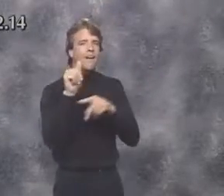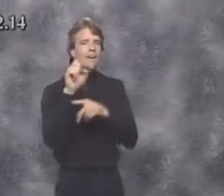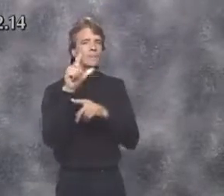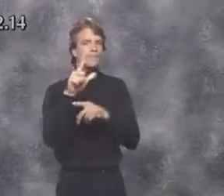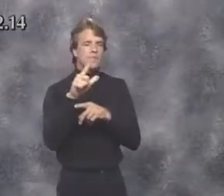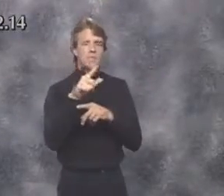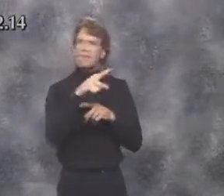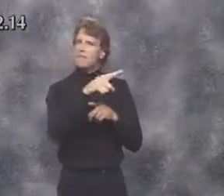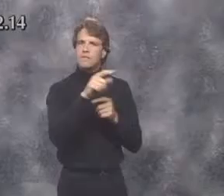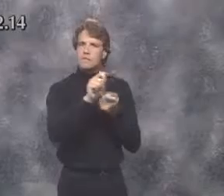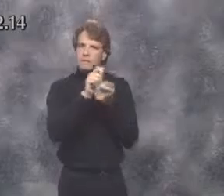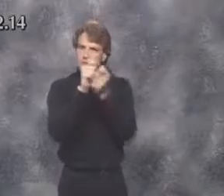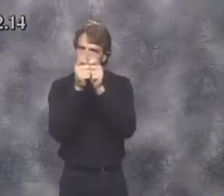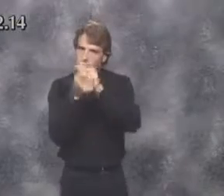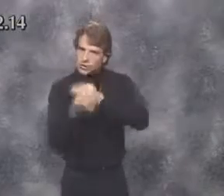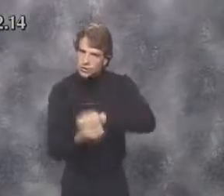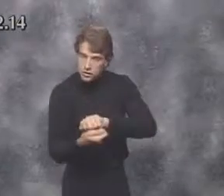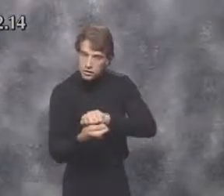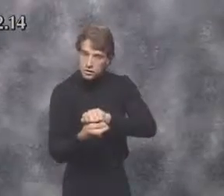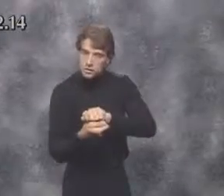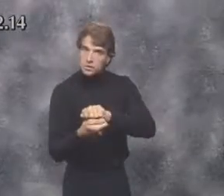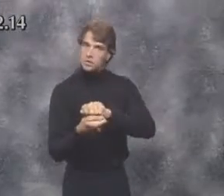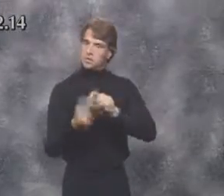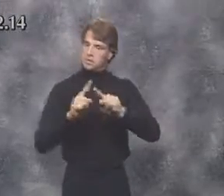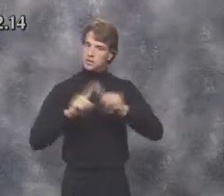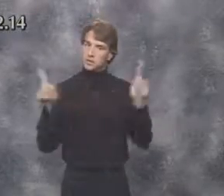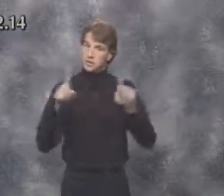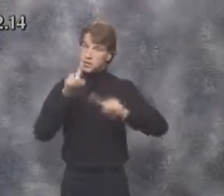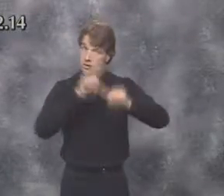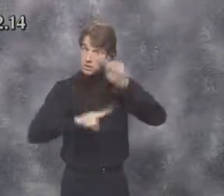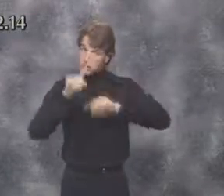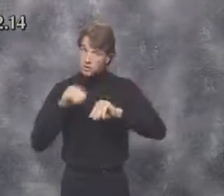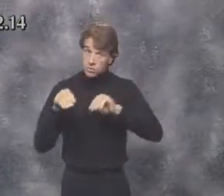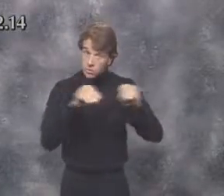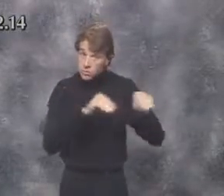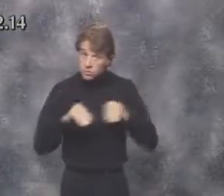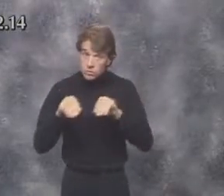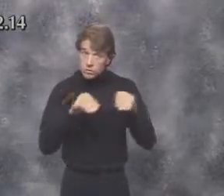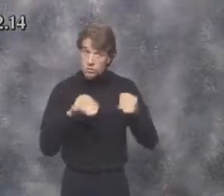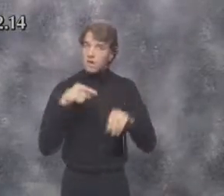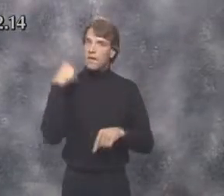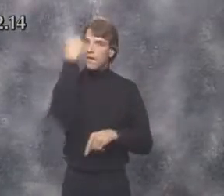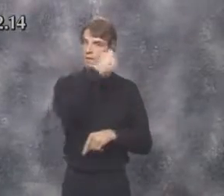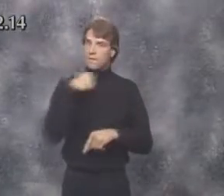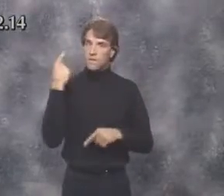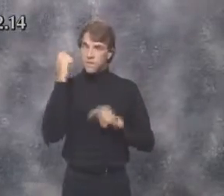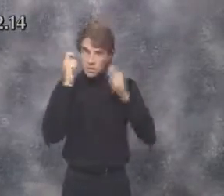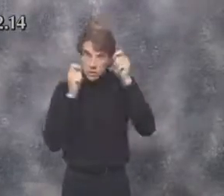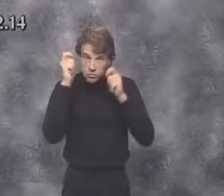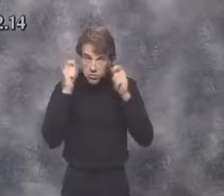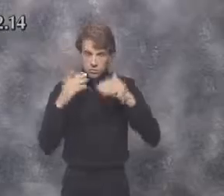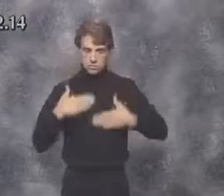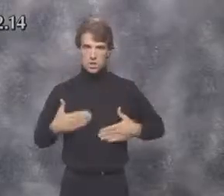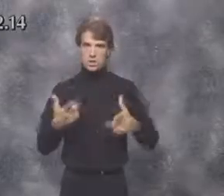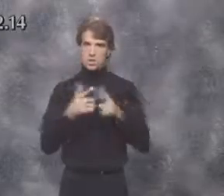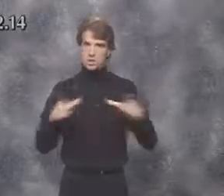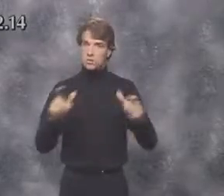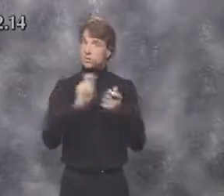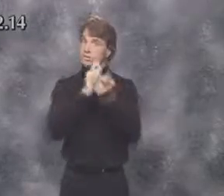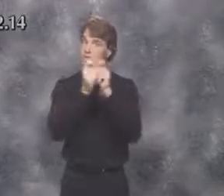Let's observe how ASL expresses that phrase using a different facial